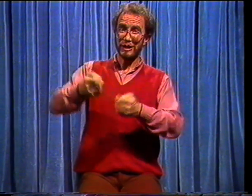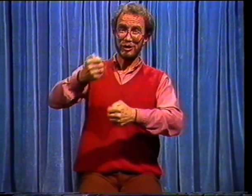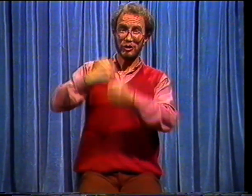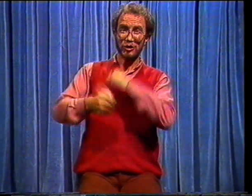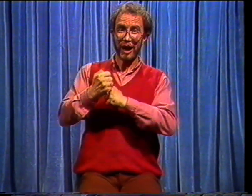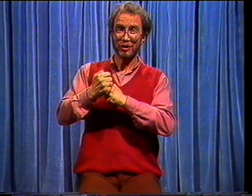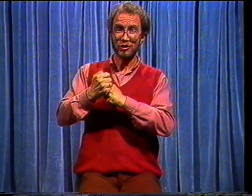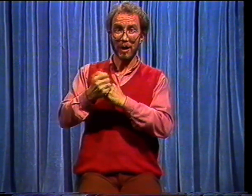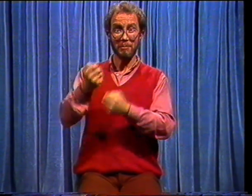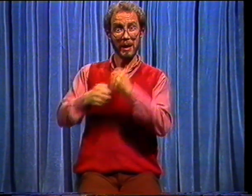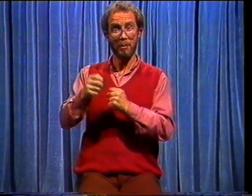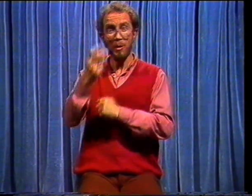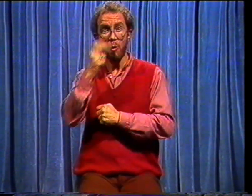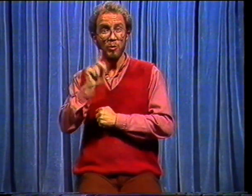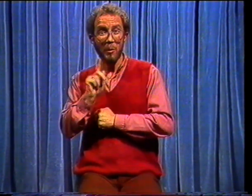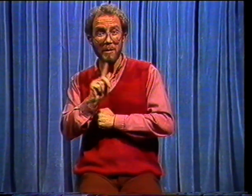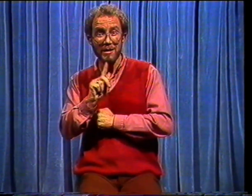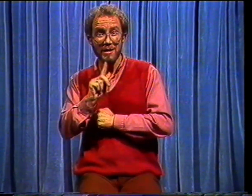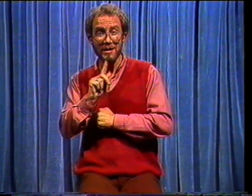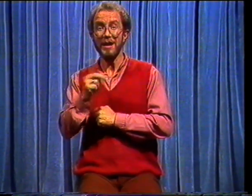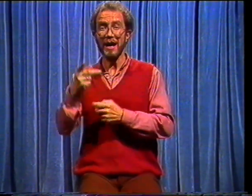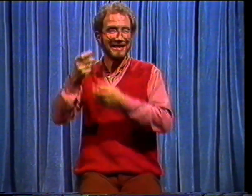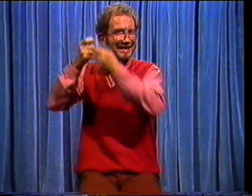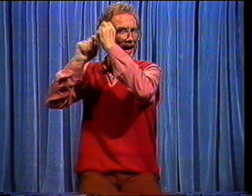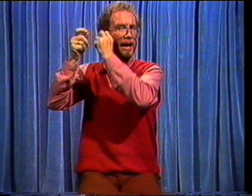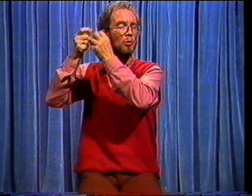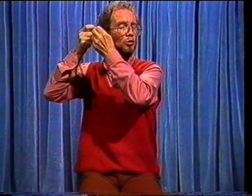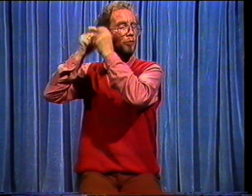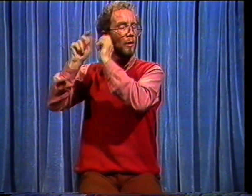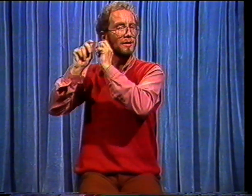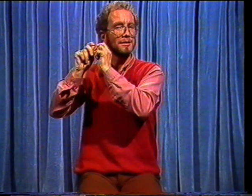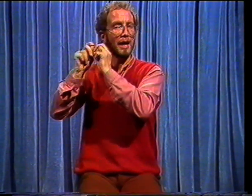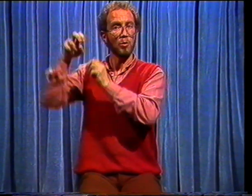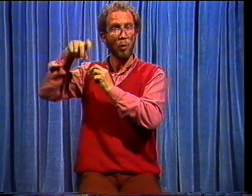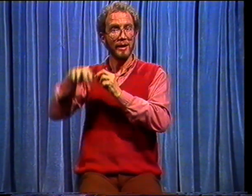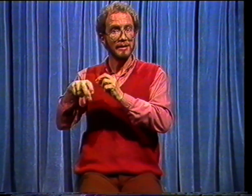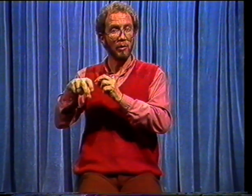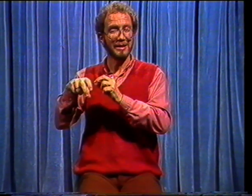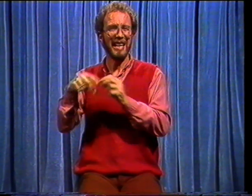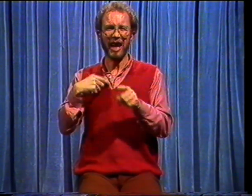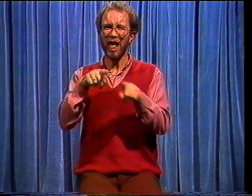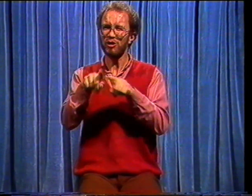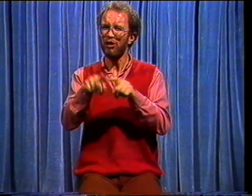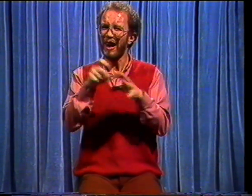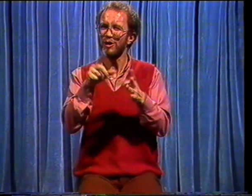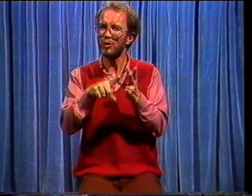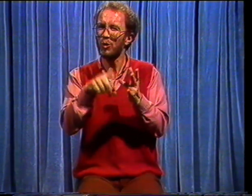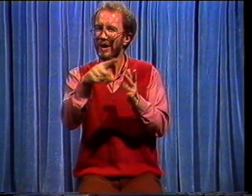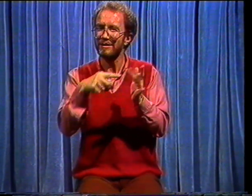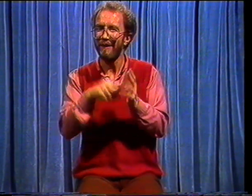see Maureen change and become the old woman and taking out her rollers and walking downstairs. I'll try and do